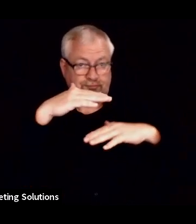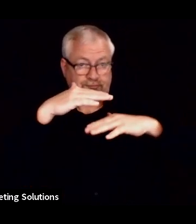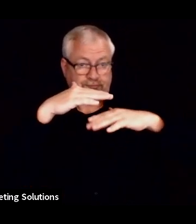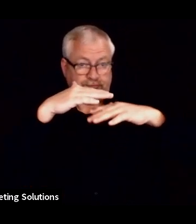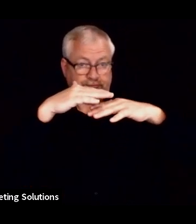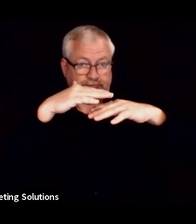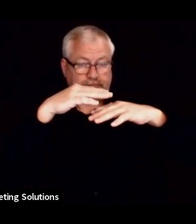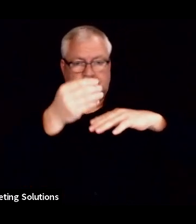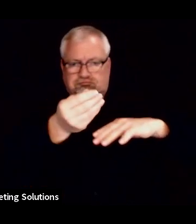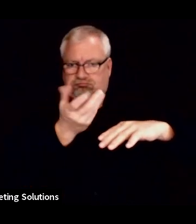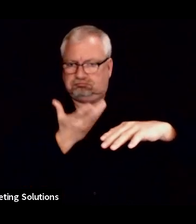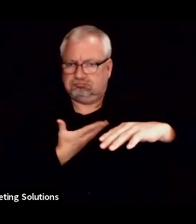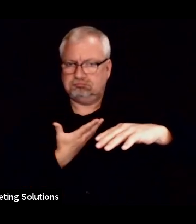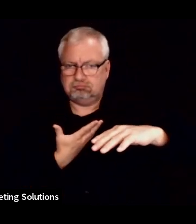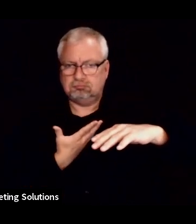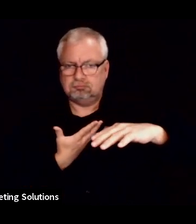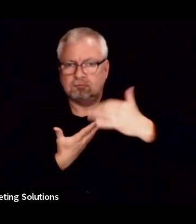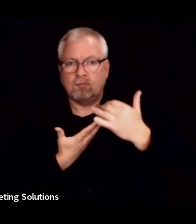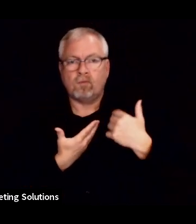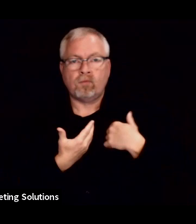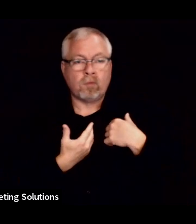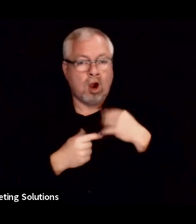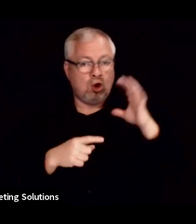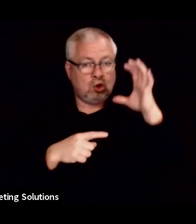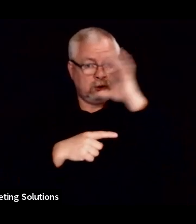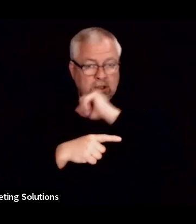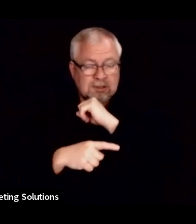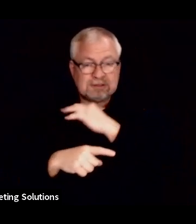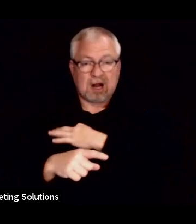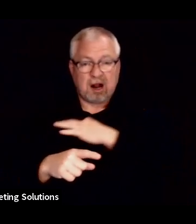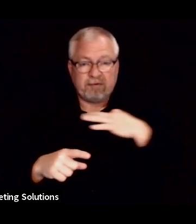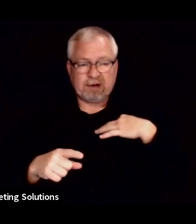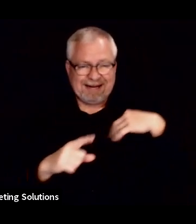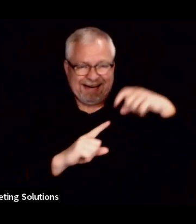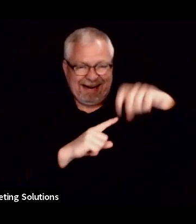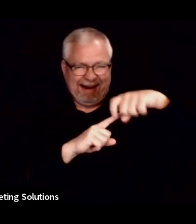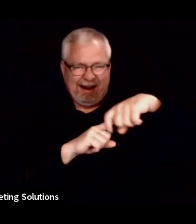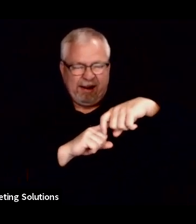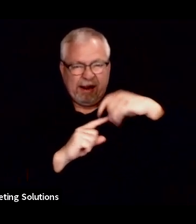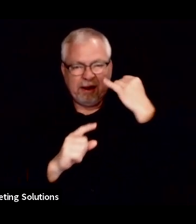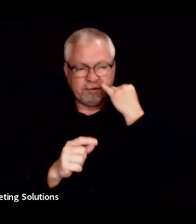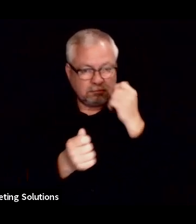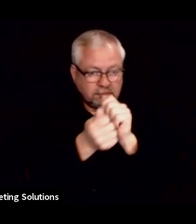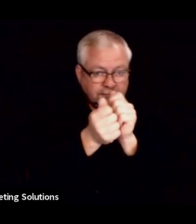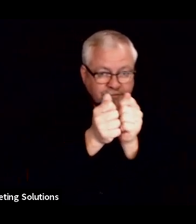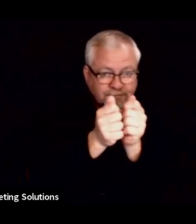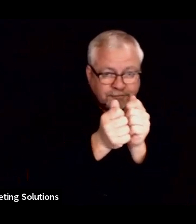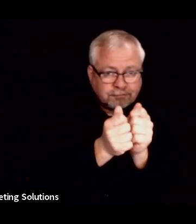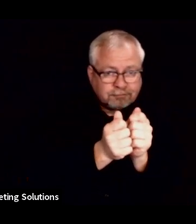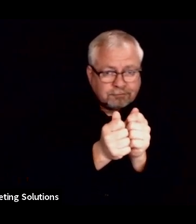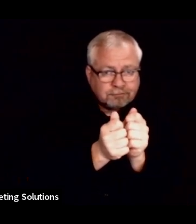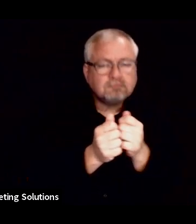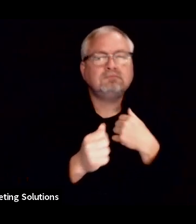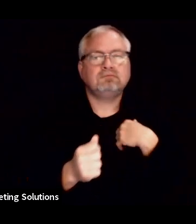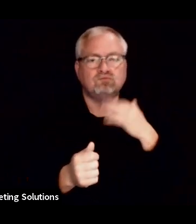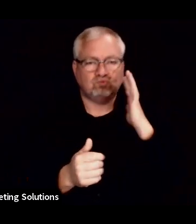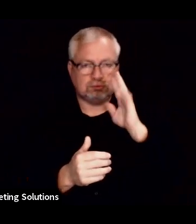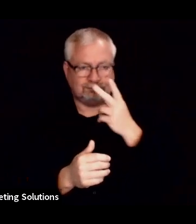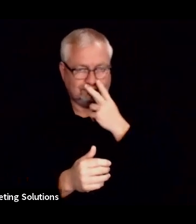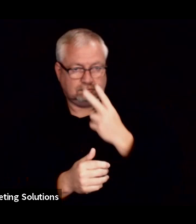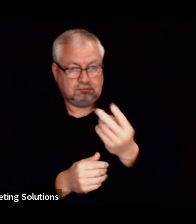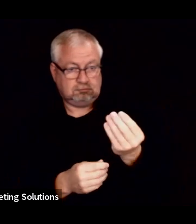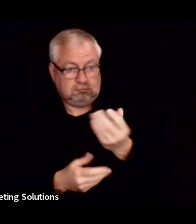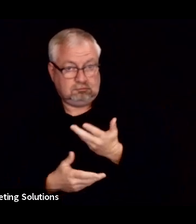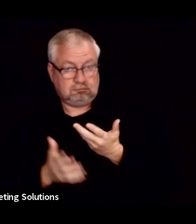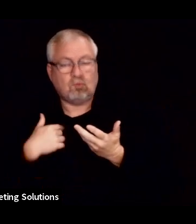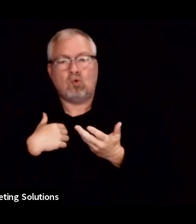assuming staffing. So if staffing should change, then the surge numbers would change as well. But I think the